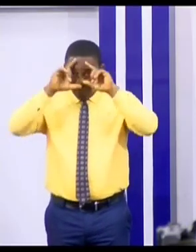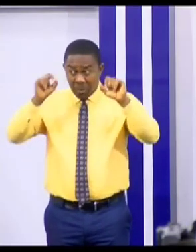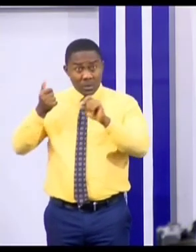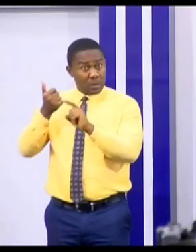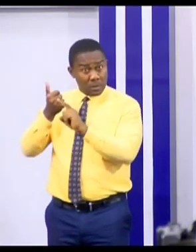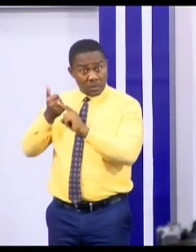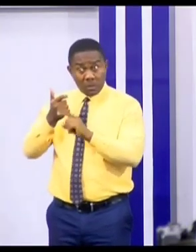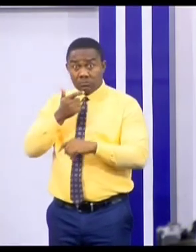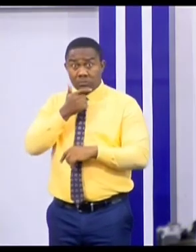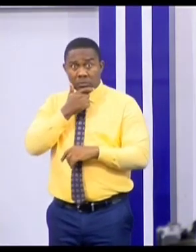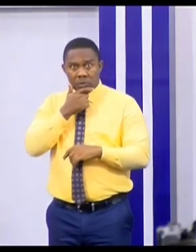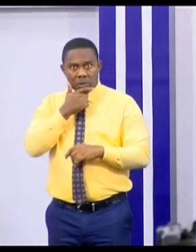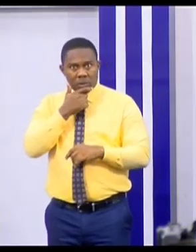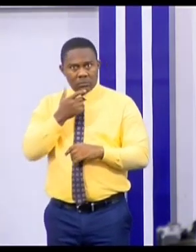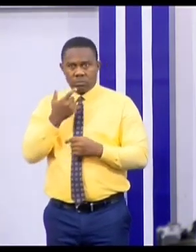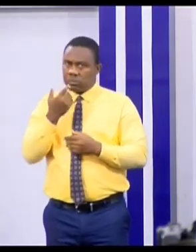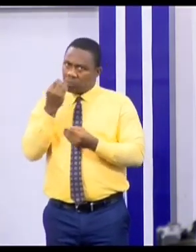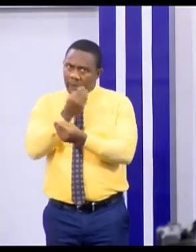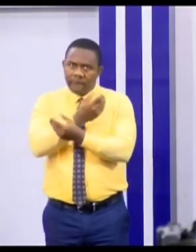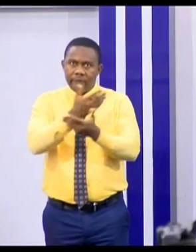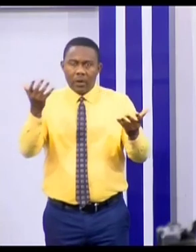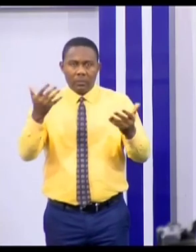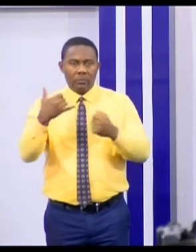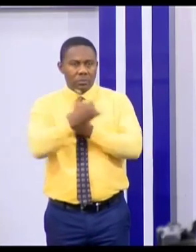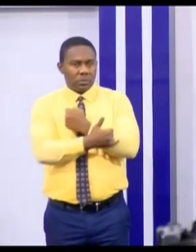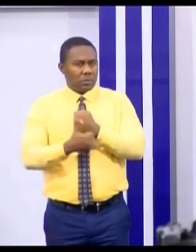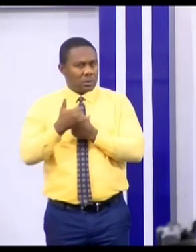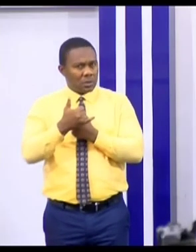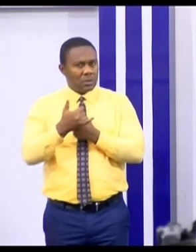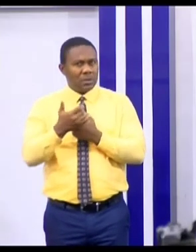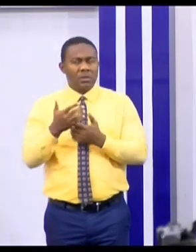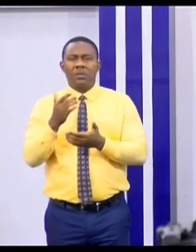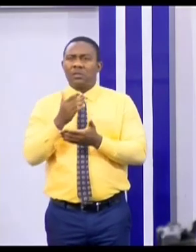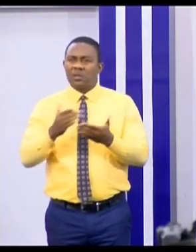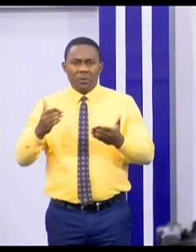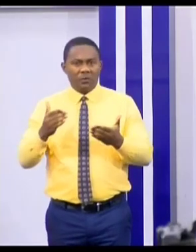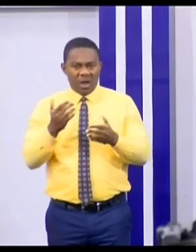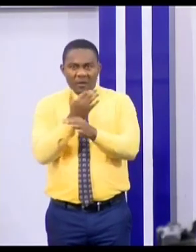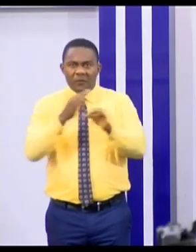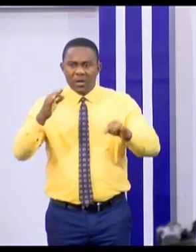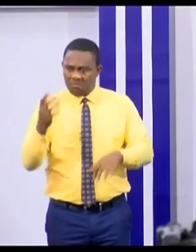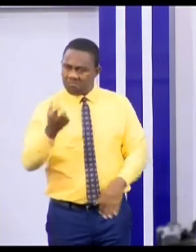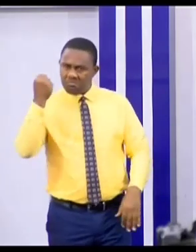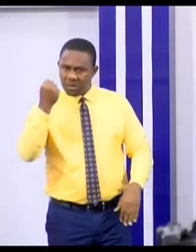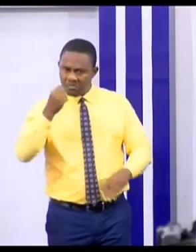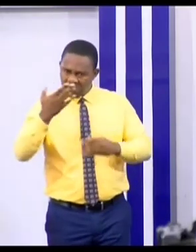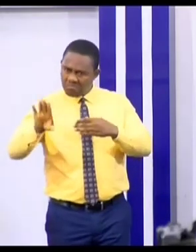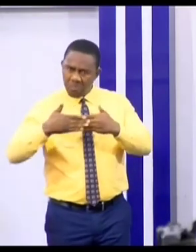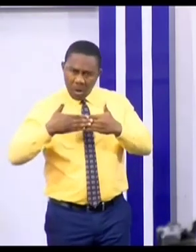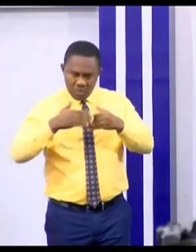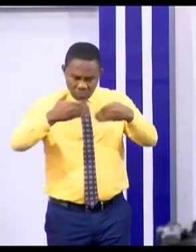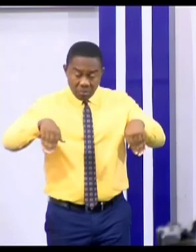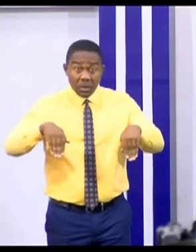President has had to take measures in the interest of the country to suspend some of our liberties and to impose